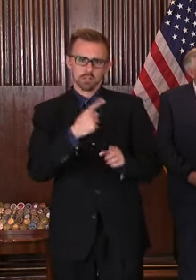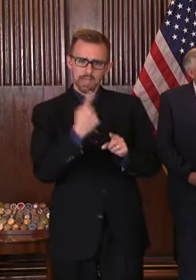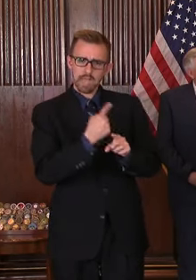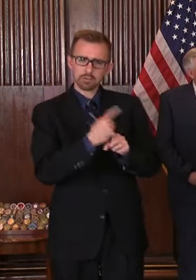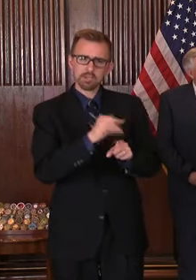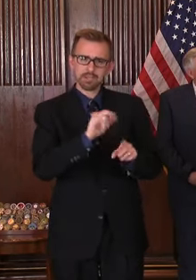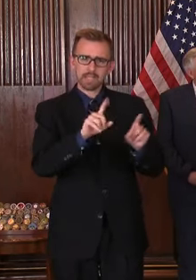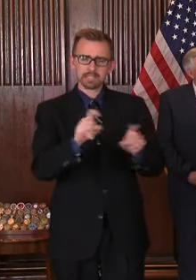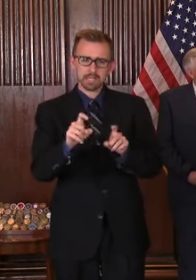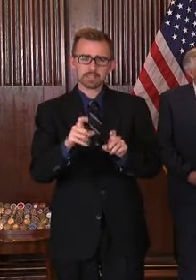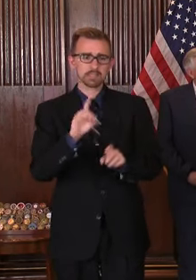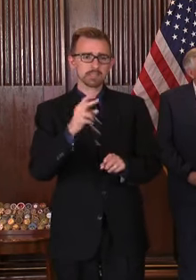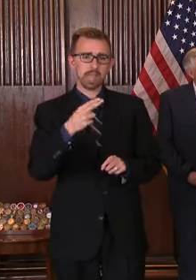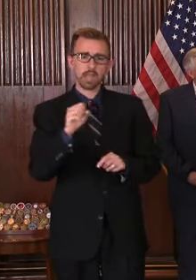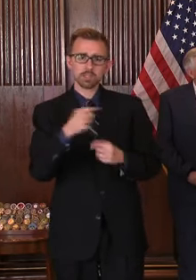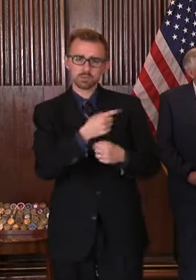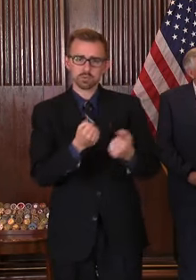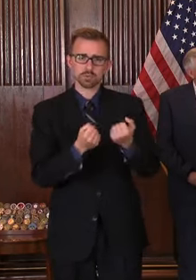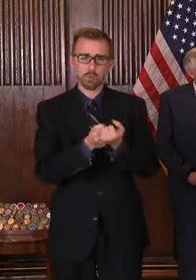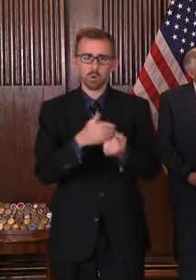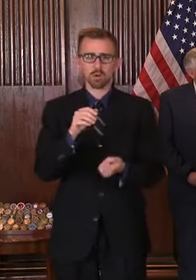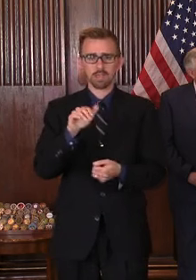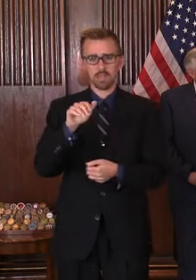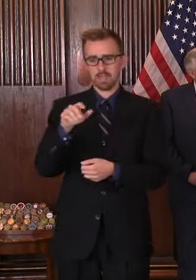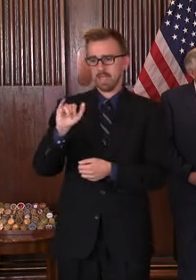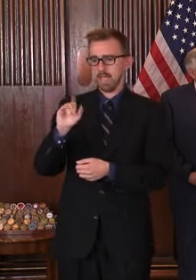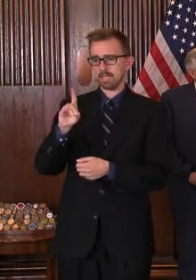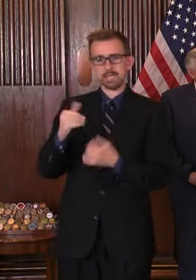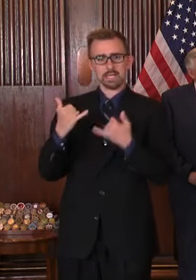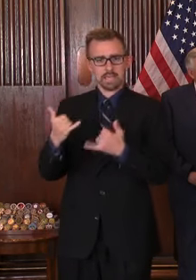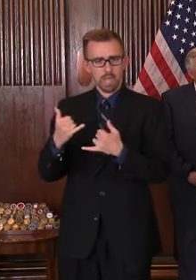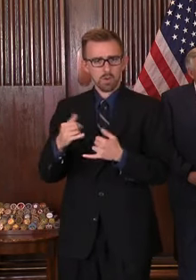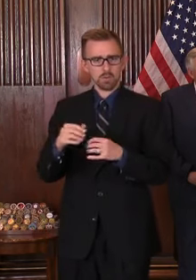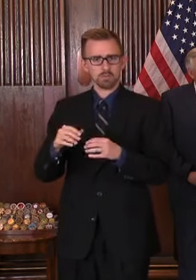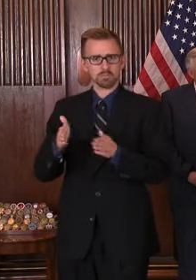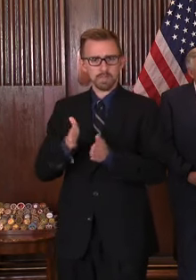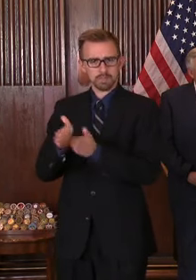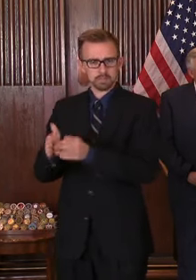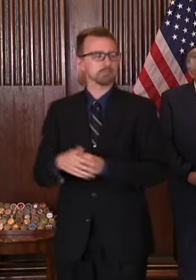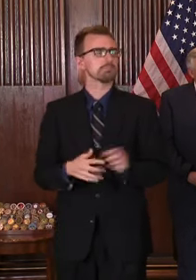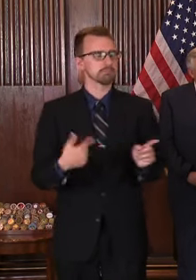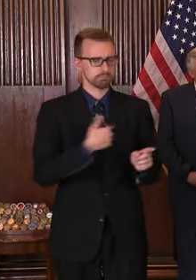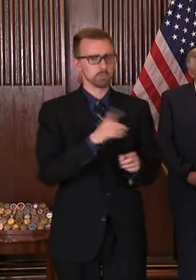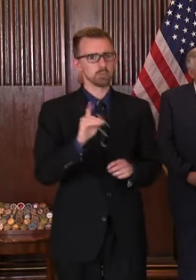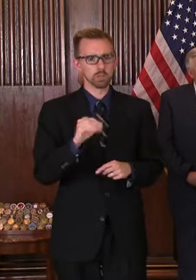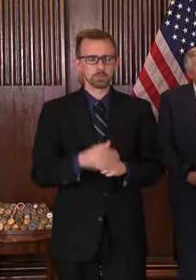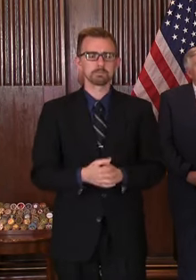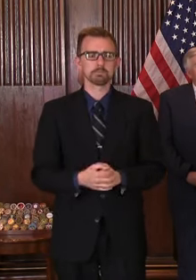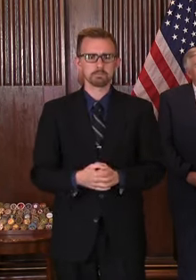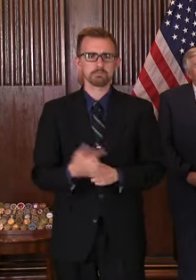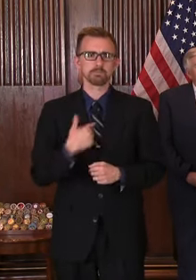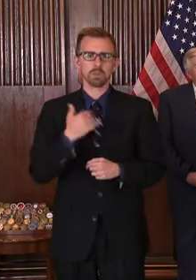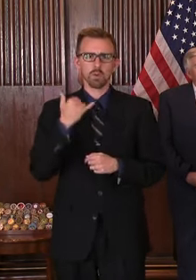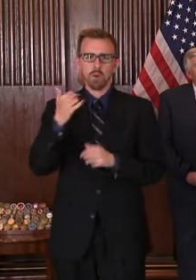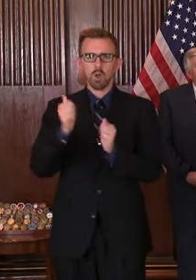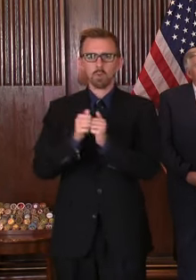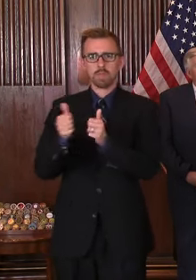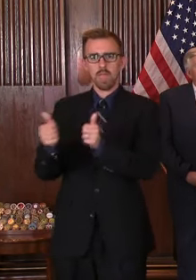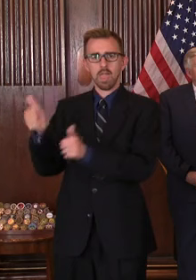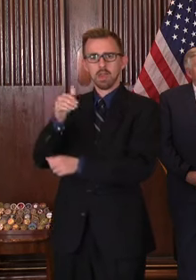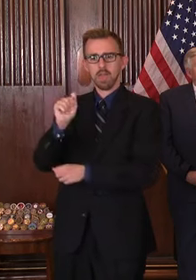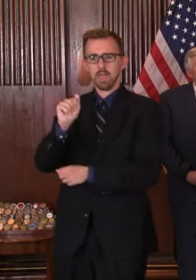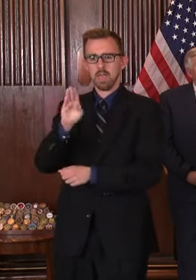does DHSS support Abbott ID Now continues use? We do, Madeline. I was on a conference call yesterday with the head of Abbott